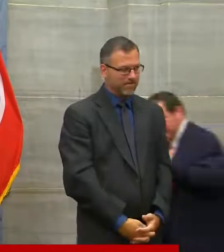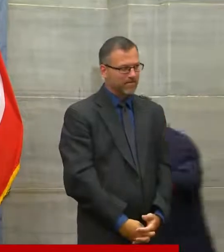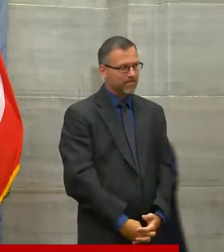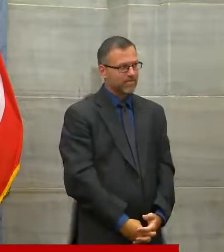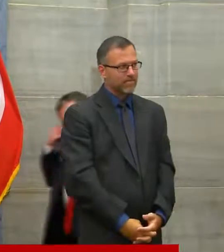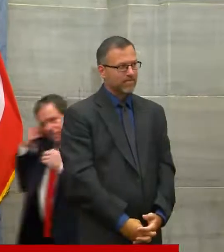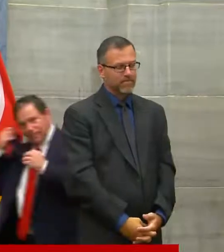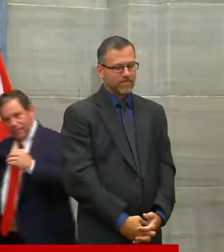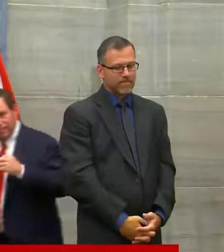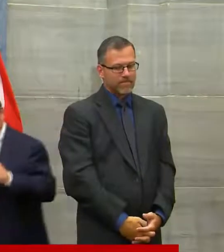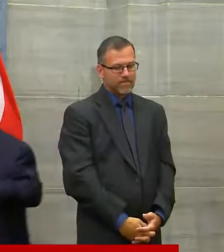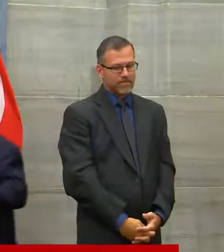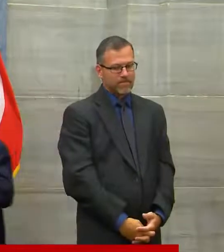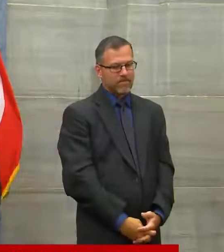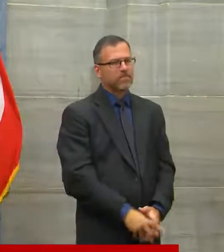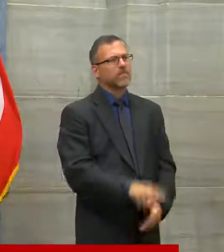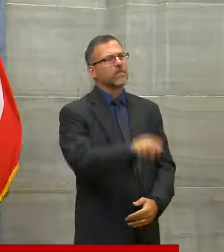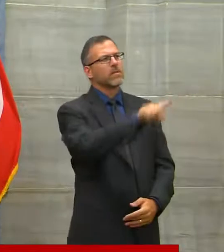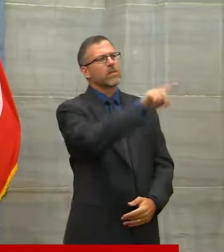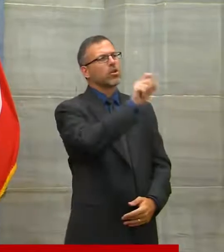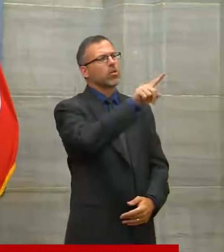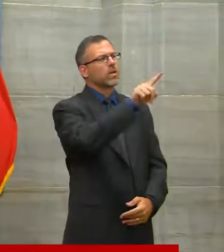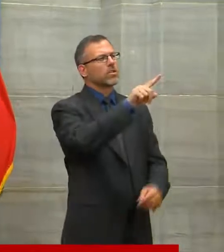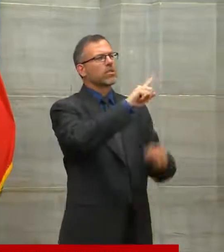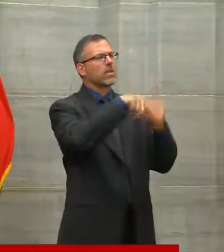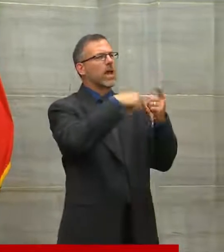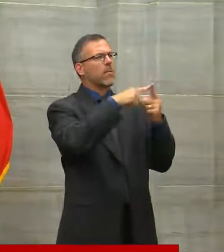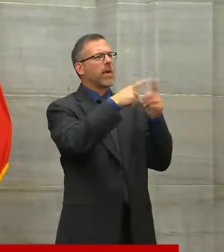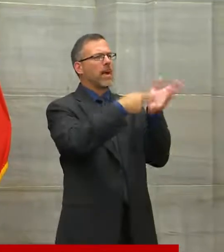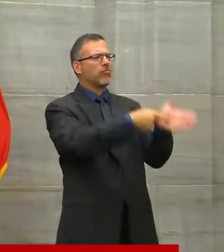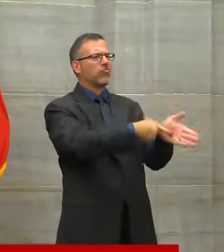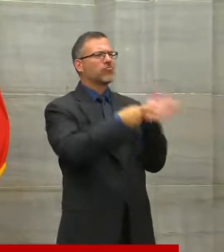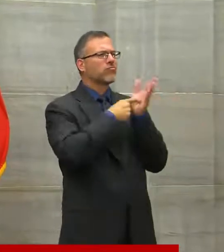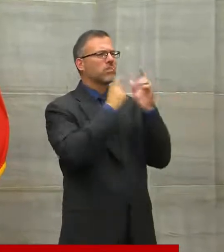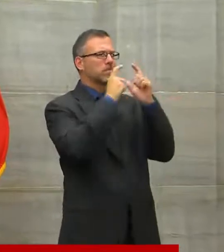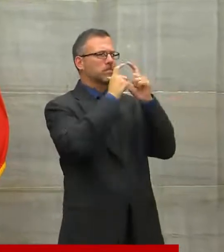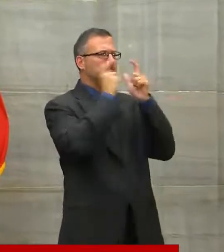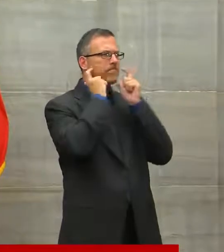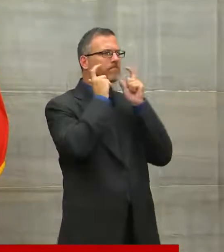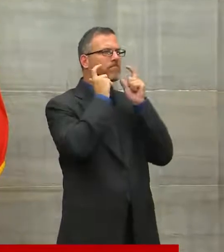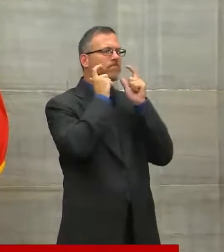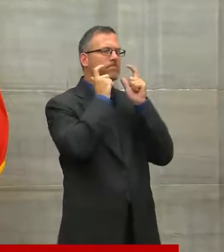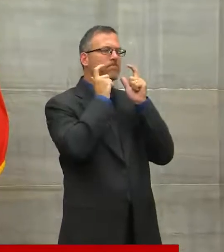And the question is about the mask mandate that came down from your health